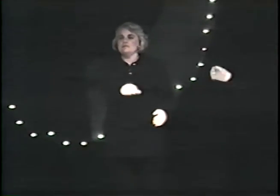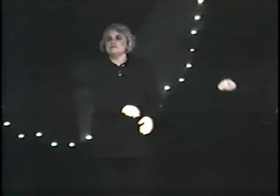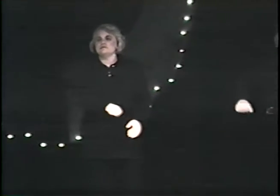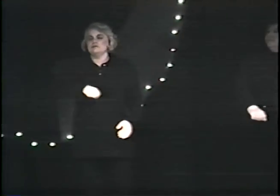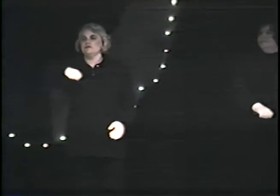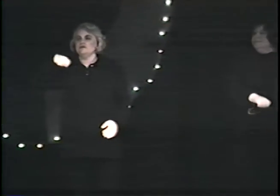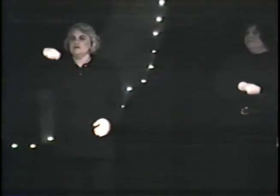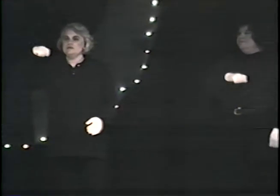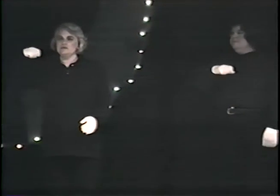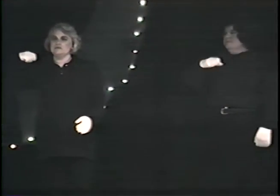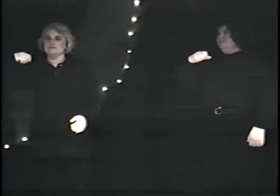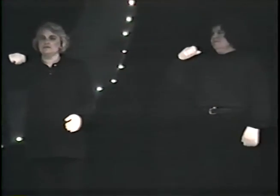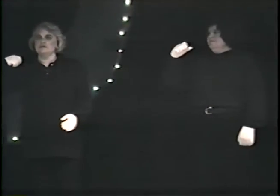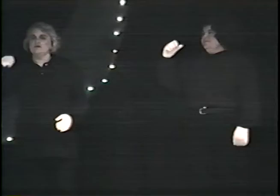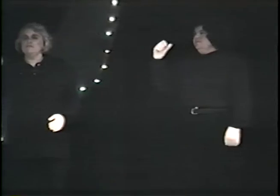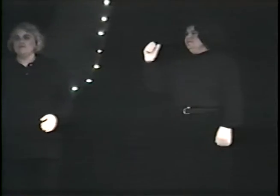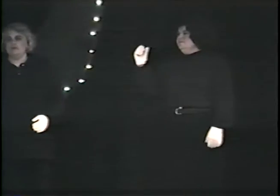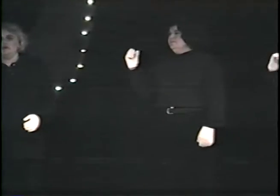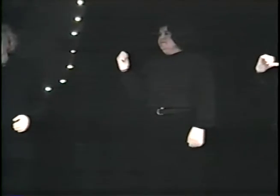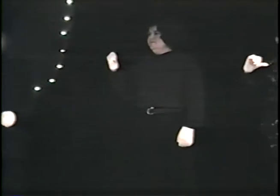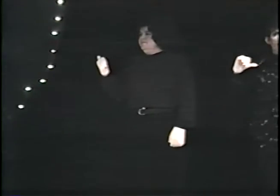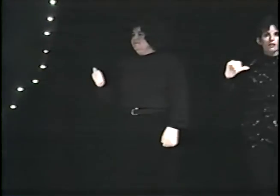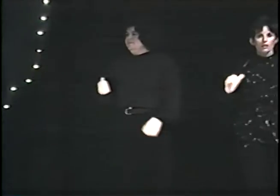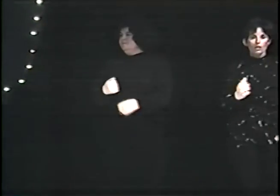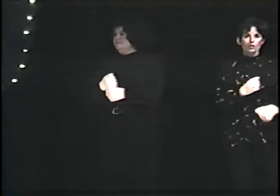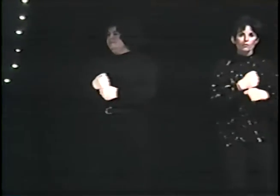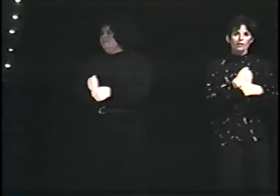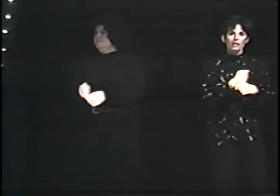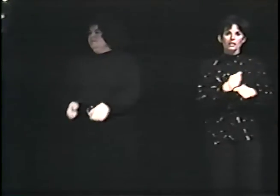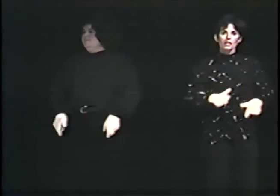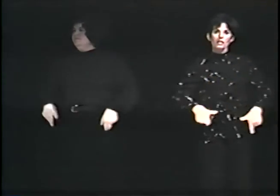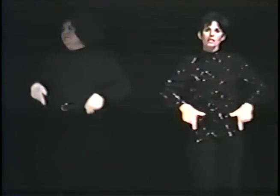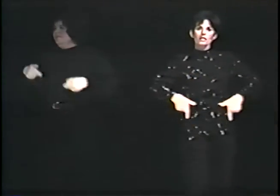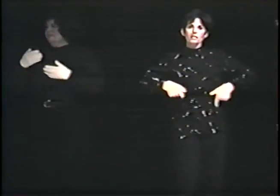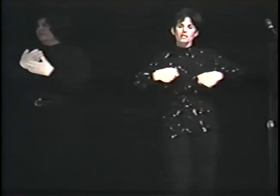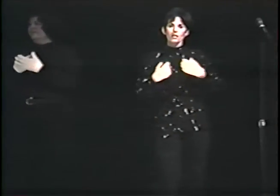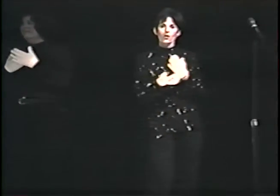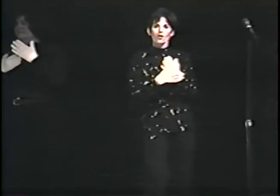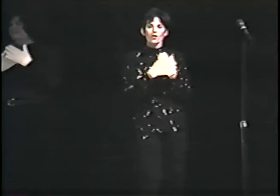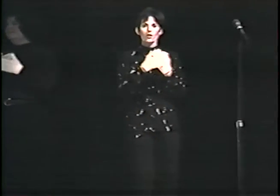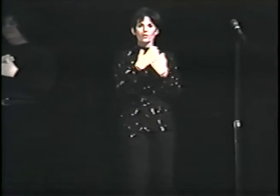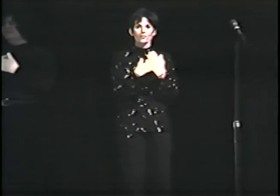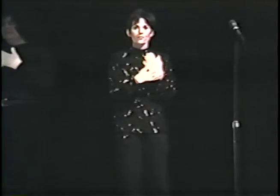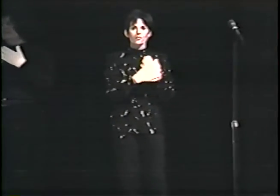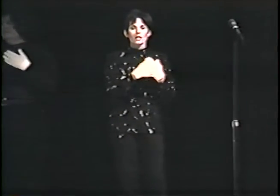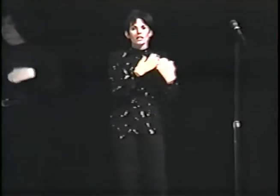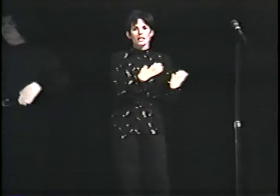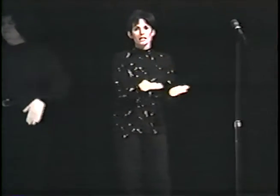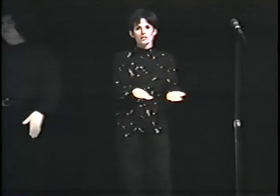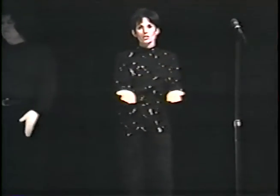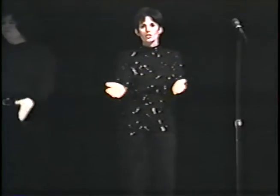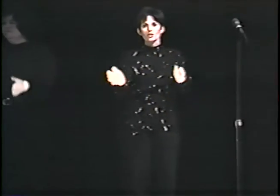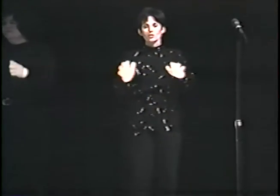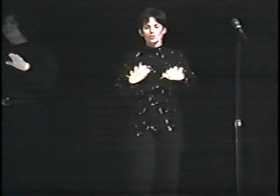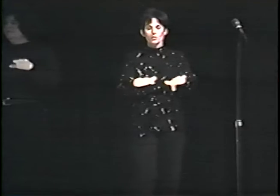sense of pride to make it easier. Let the children's